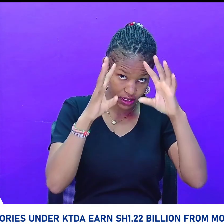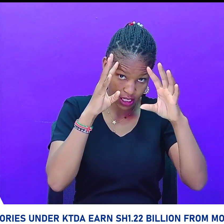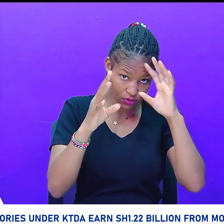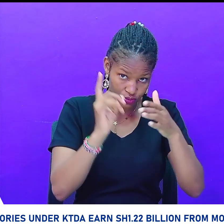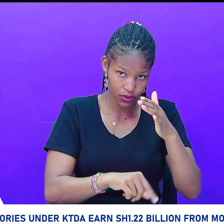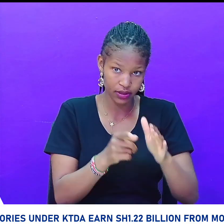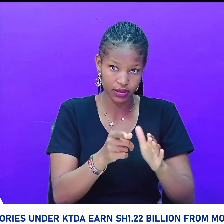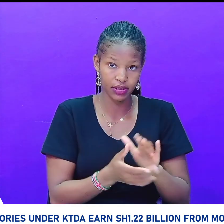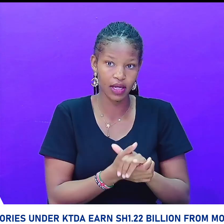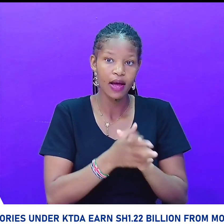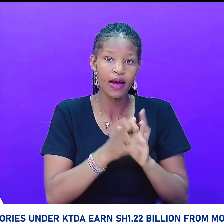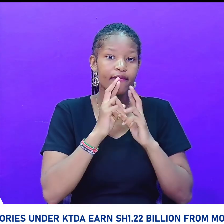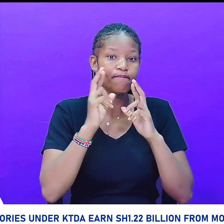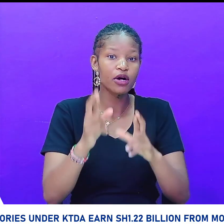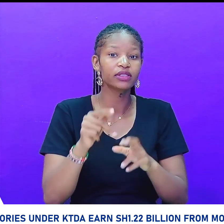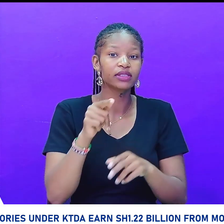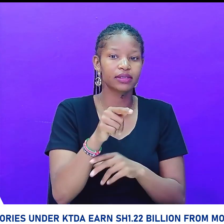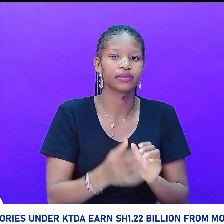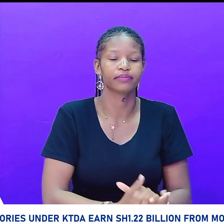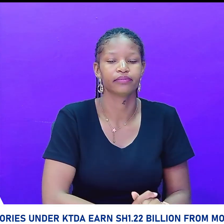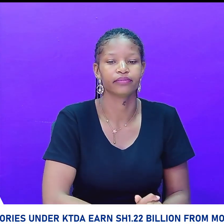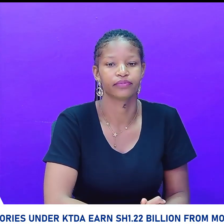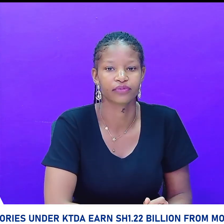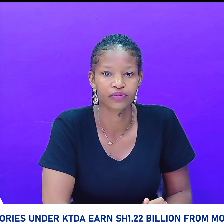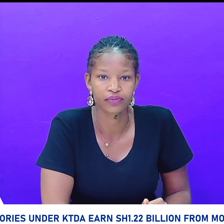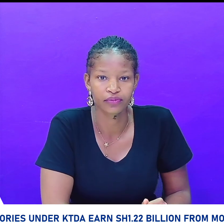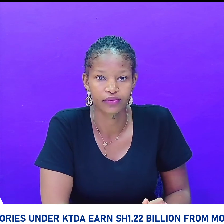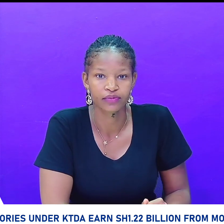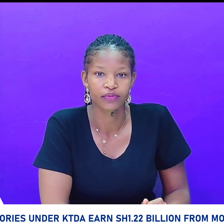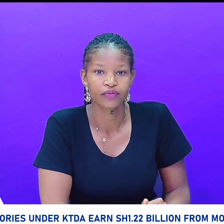marketing initiatives to sustain these gains. The results